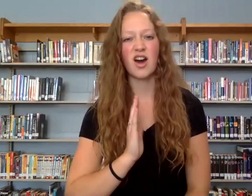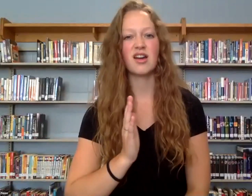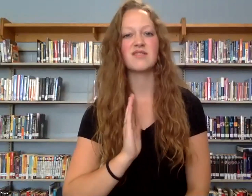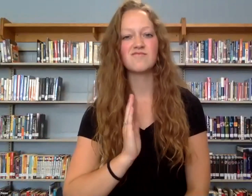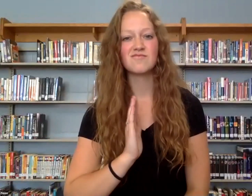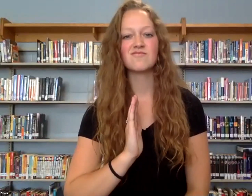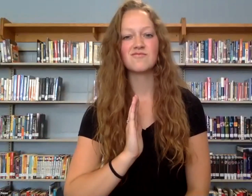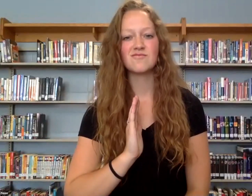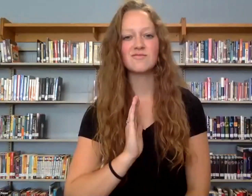Fine.